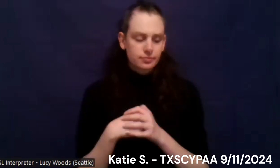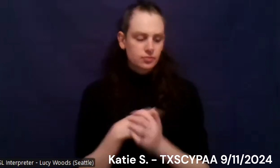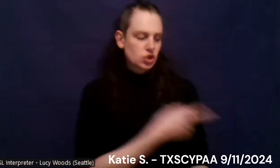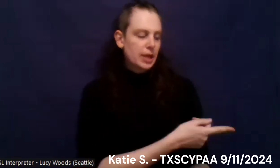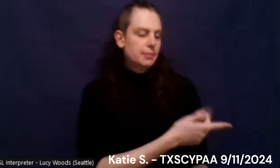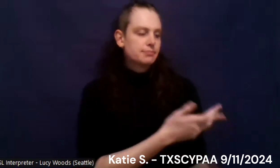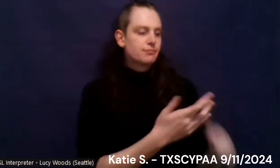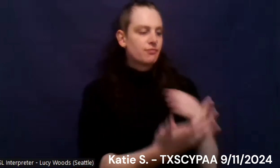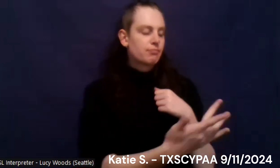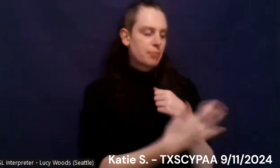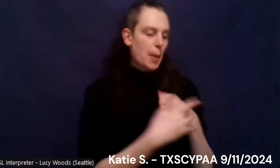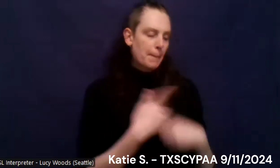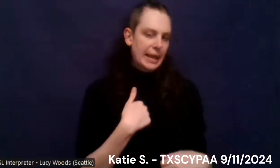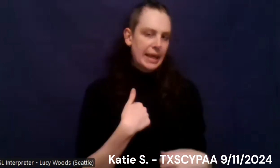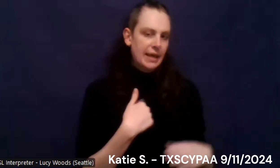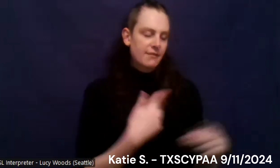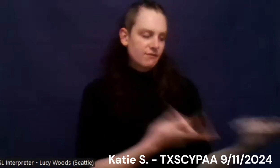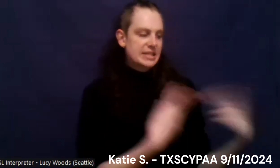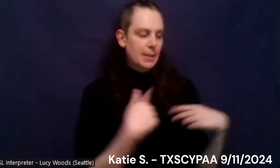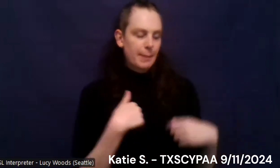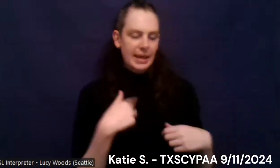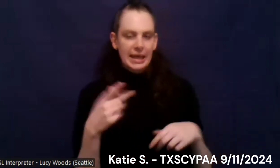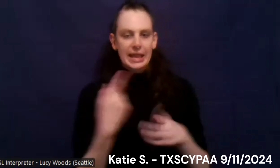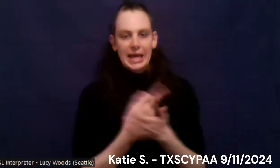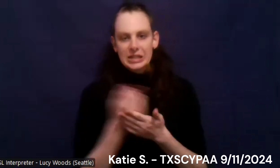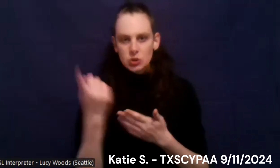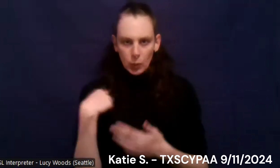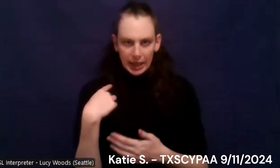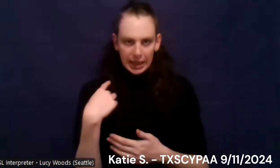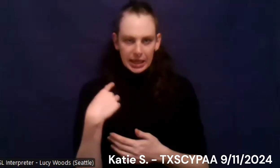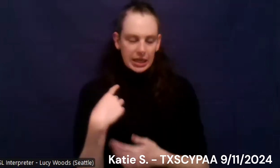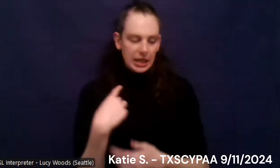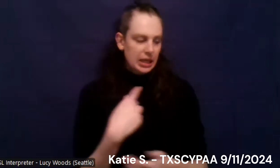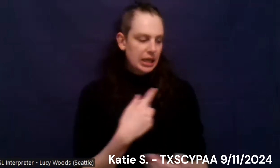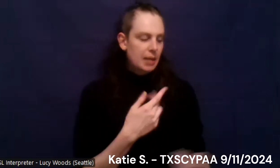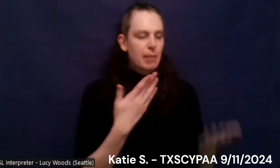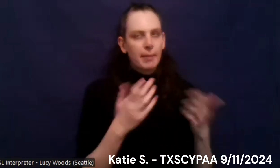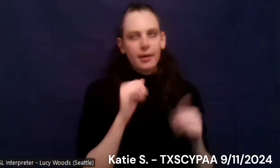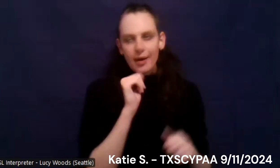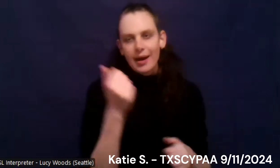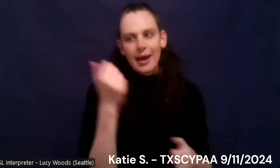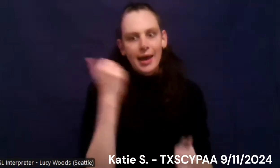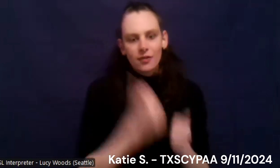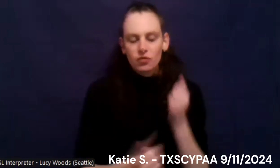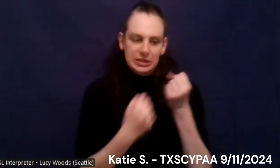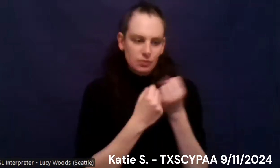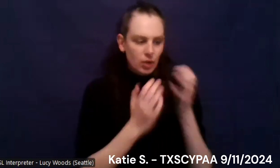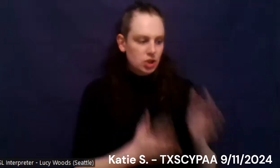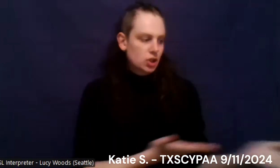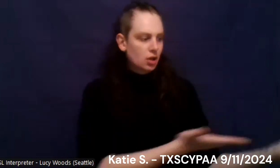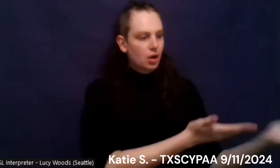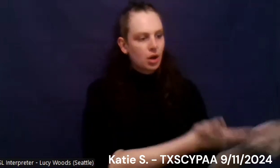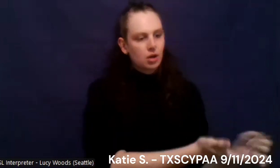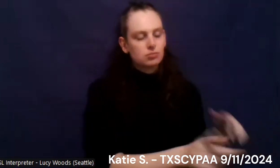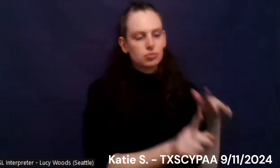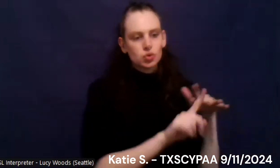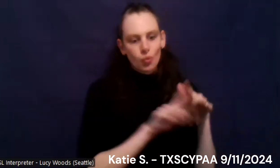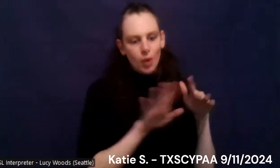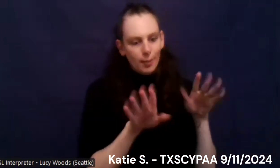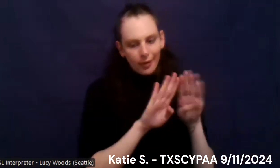and I had hurt my back and she brought me over this thing. And not to say that every sponsor might do that. I don't want to set an expectation. I would, to be fair.